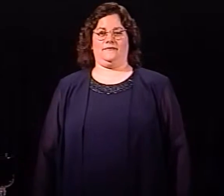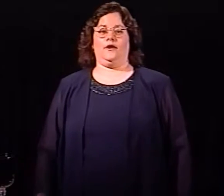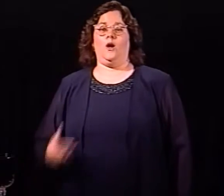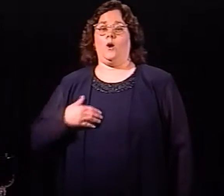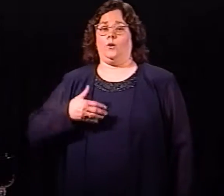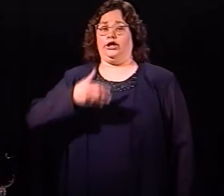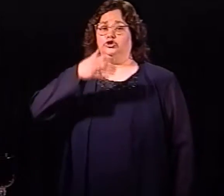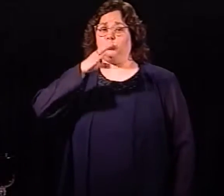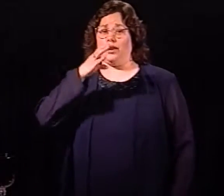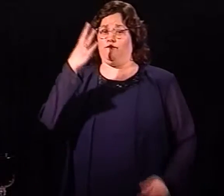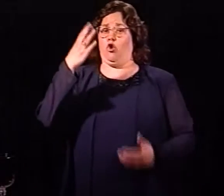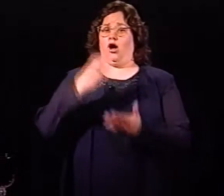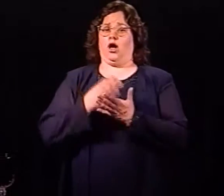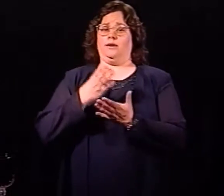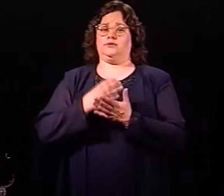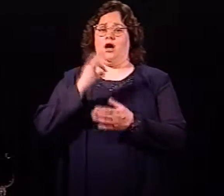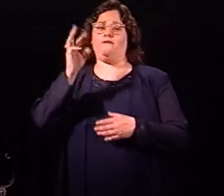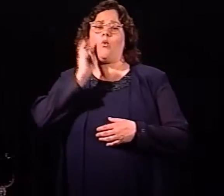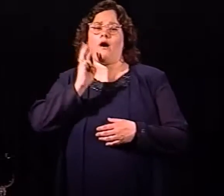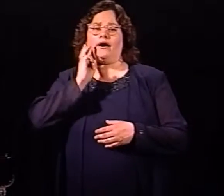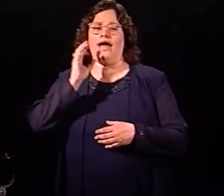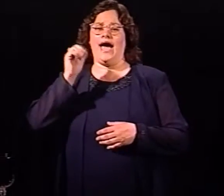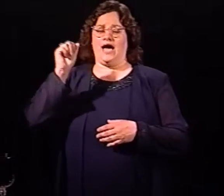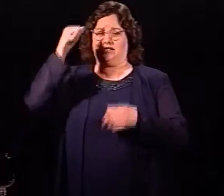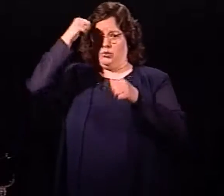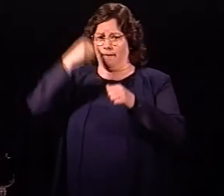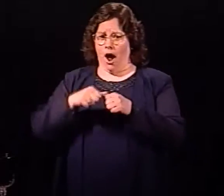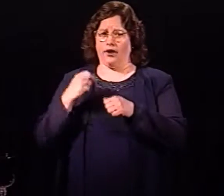We drink 4 cups of wine as a reminder